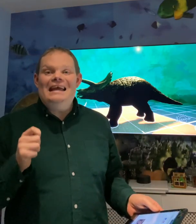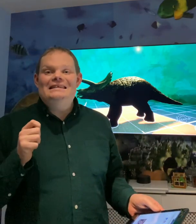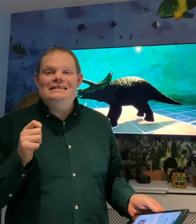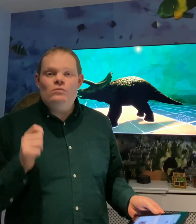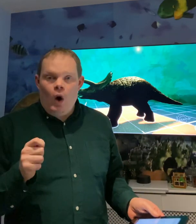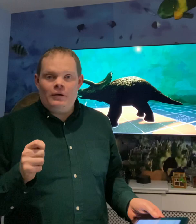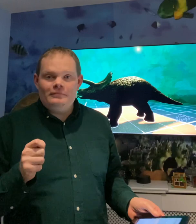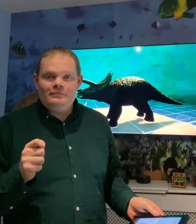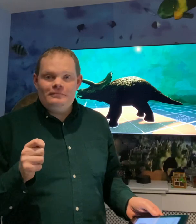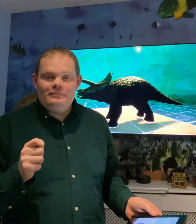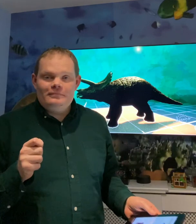1981.